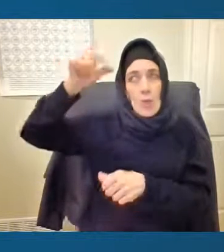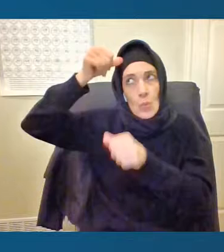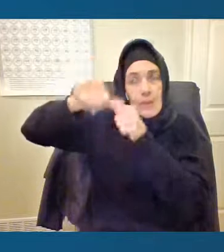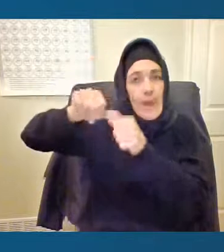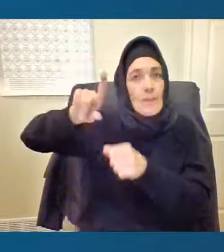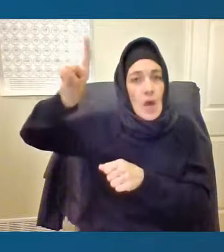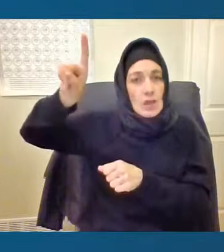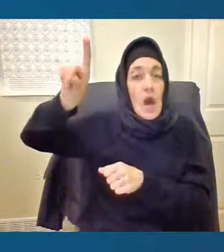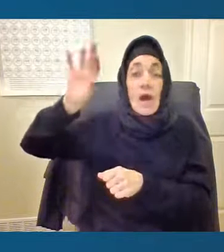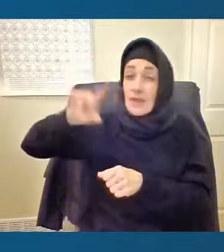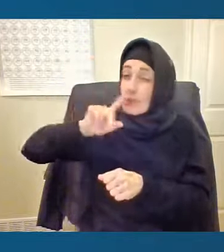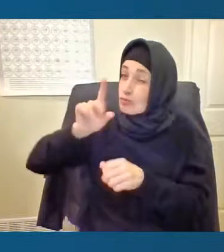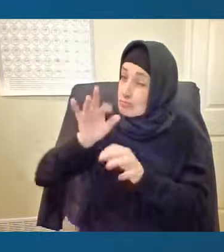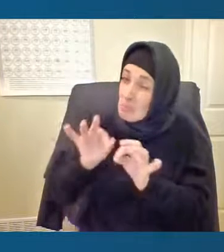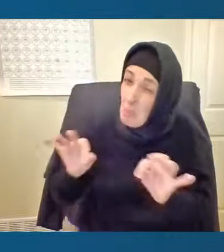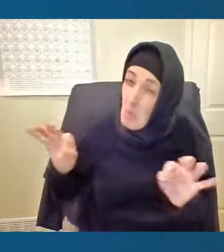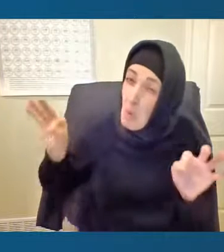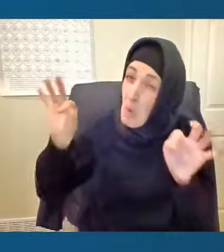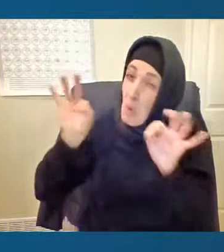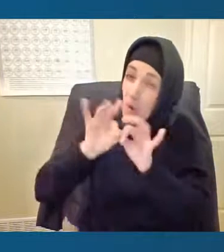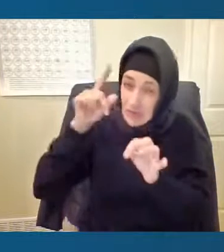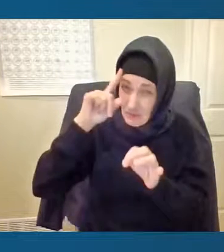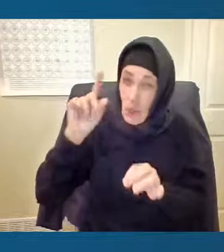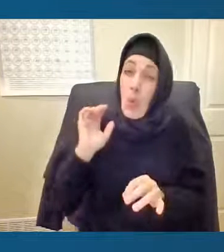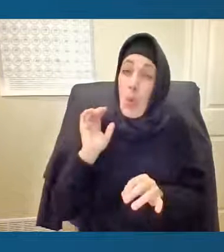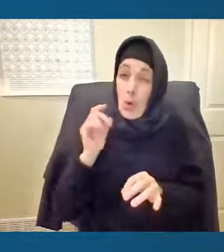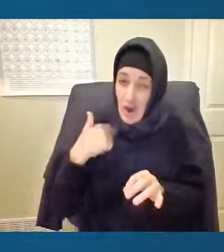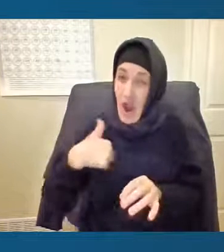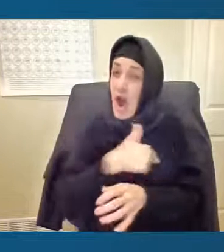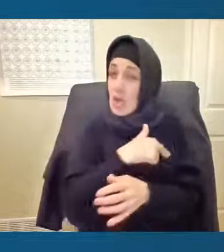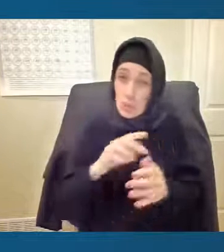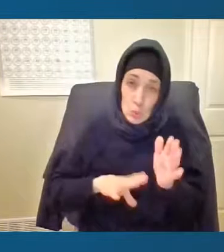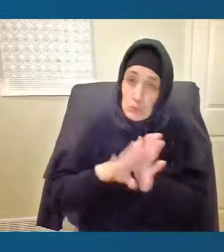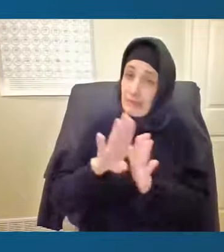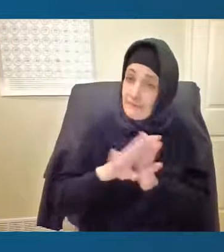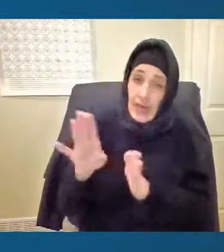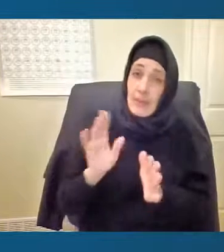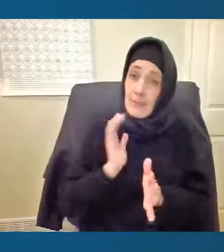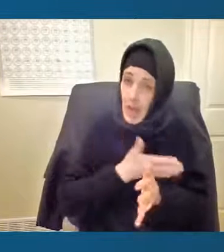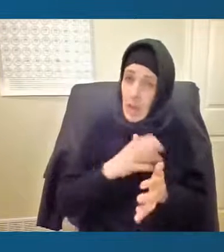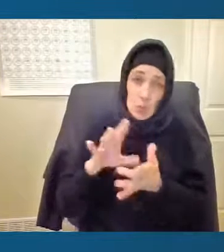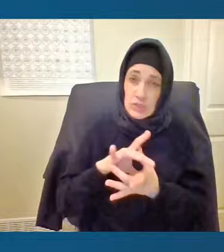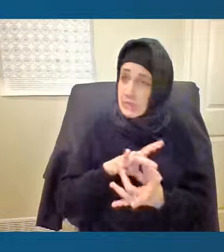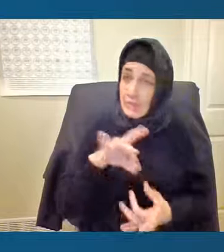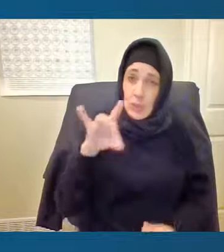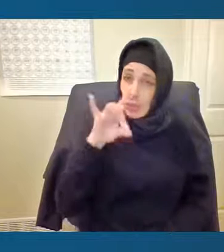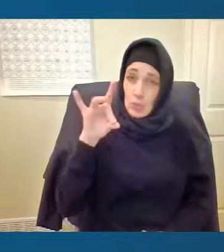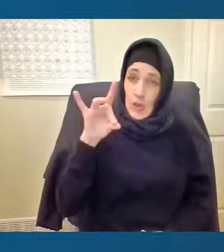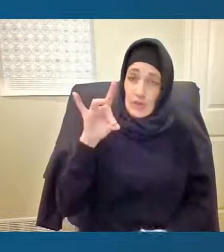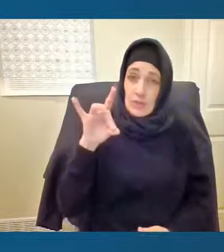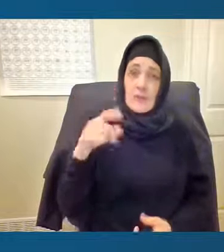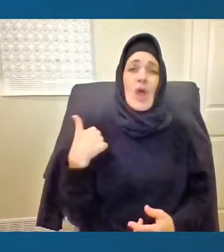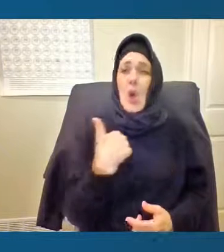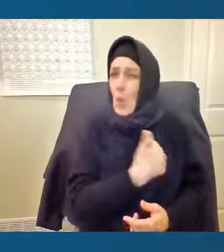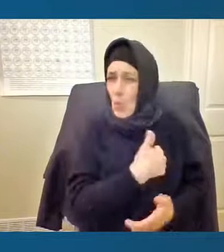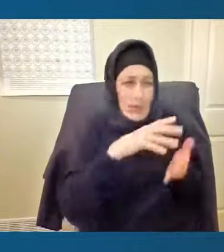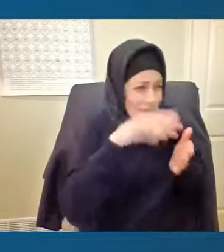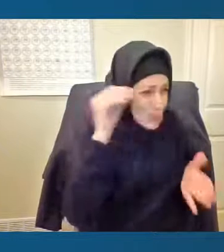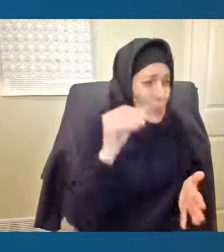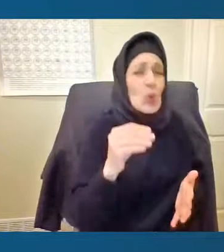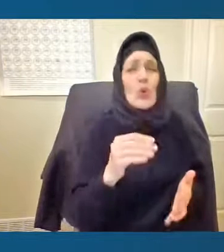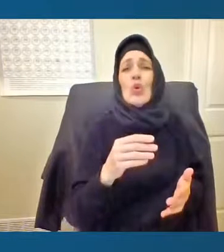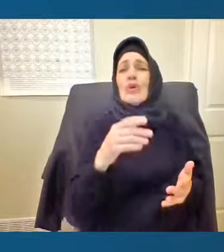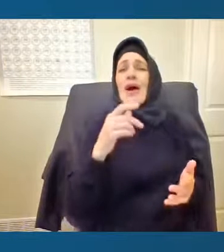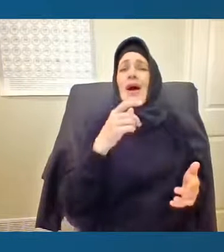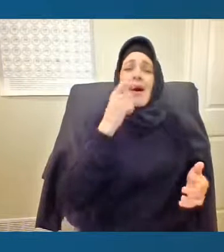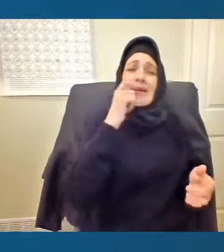our spiritual development. And it's something we've heard from Sunday school. We've learned the subhanallah, subhanallahs